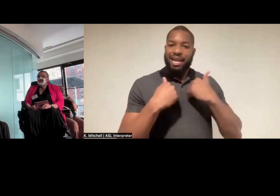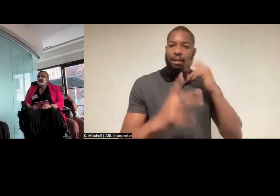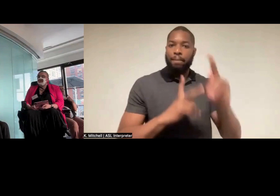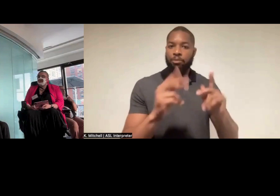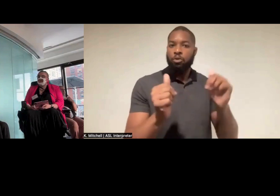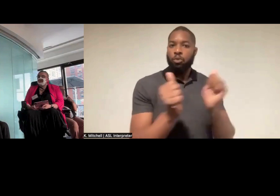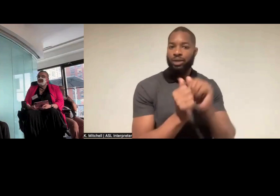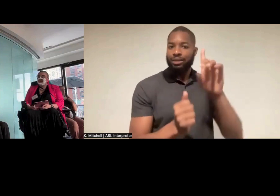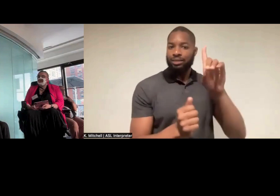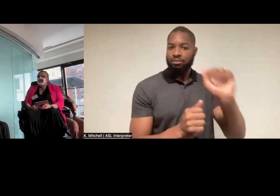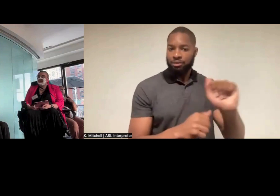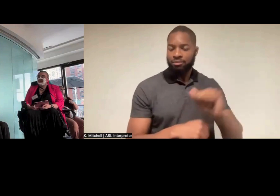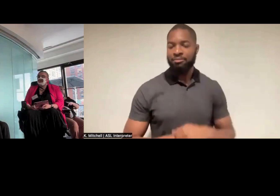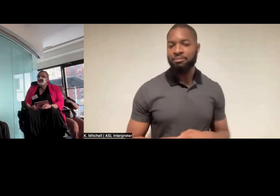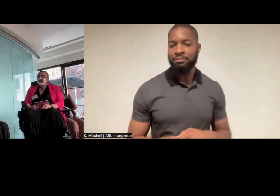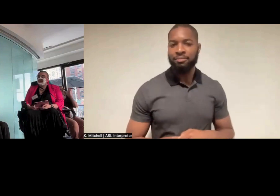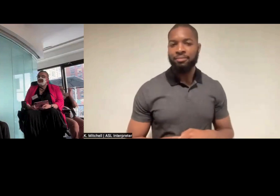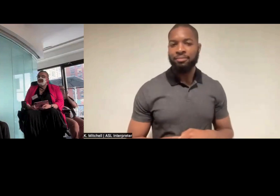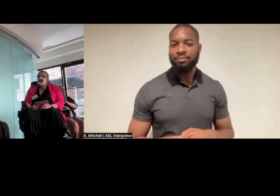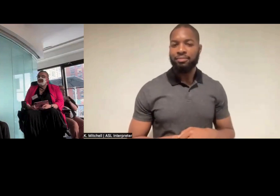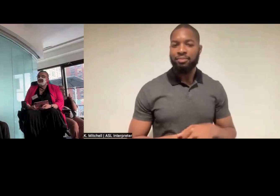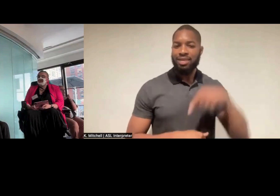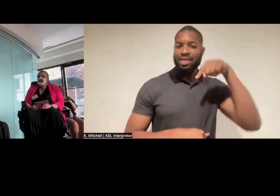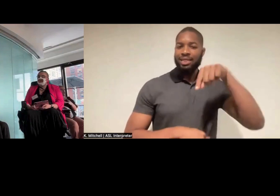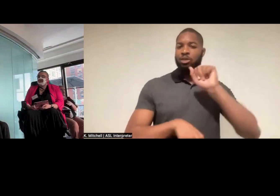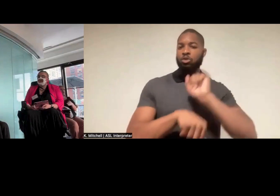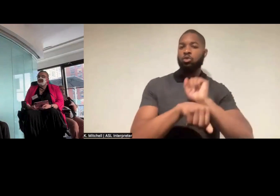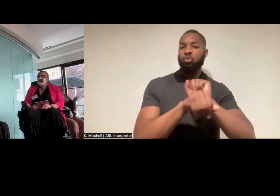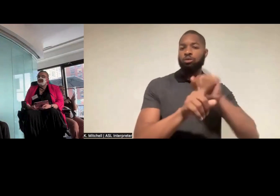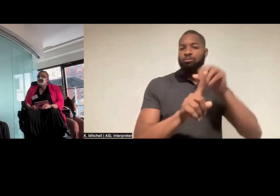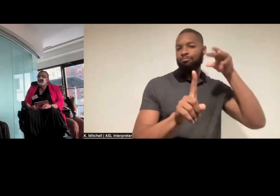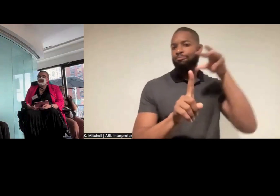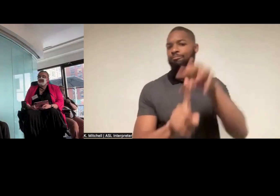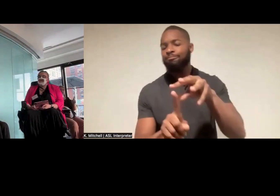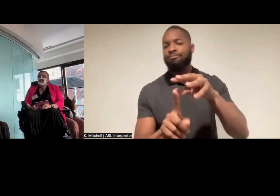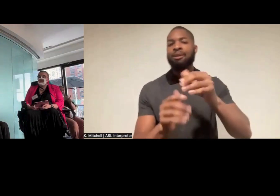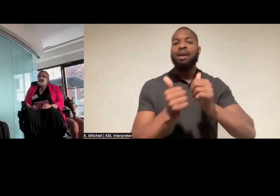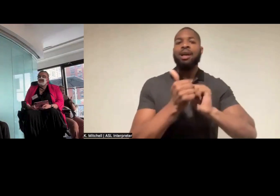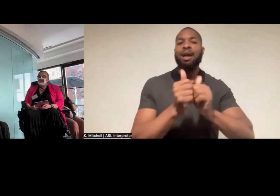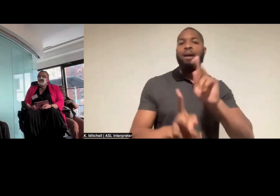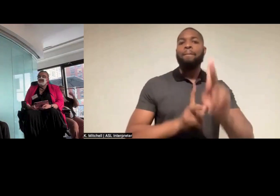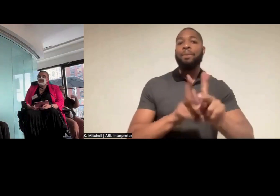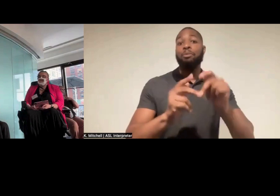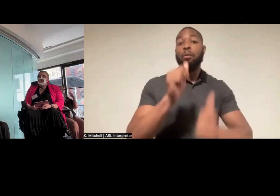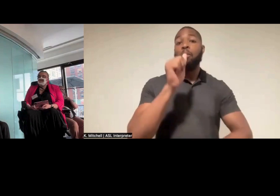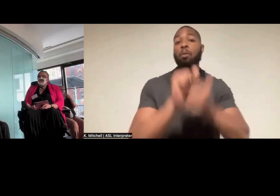it emphasizes the leadership of those most impacted by oppression.